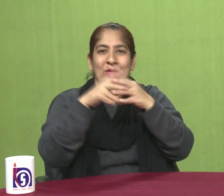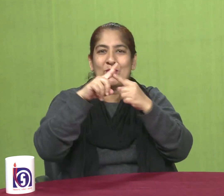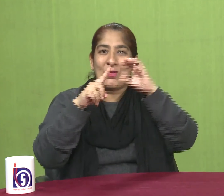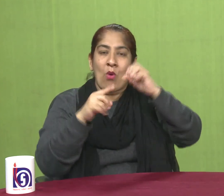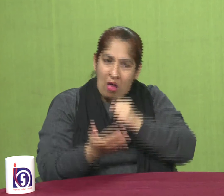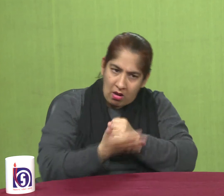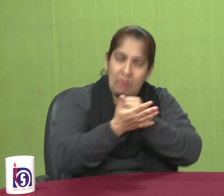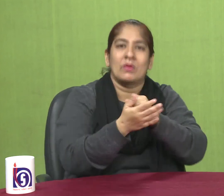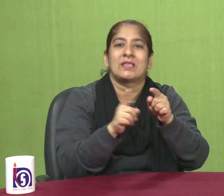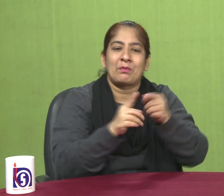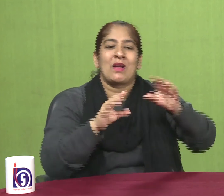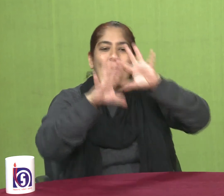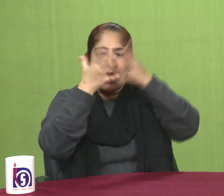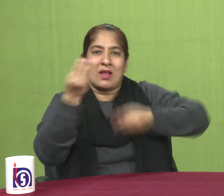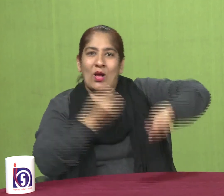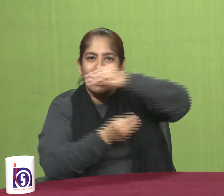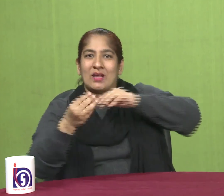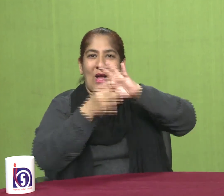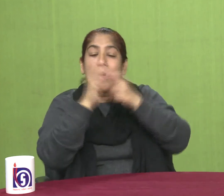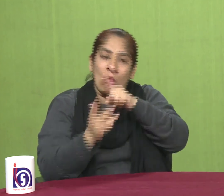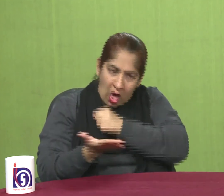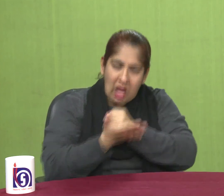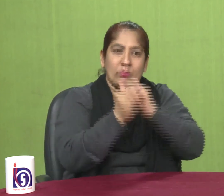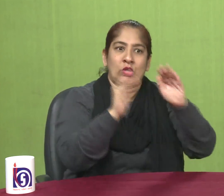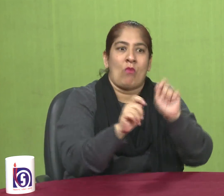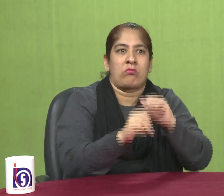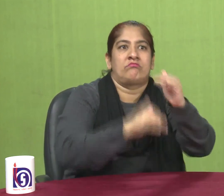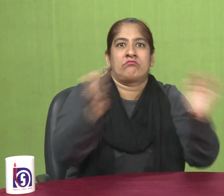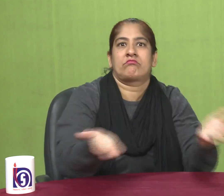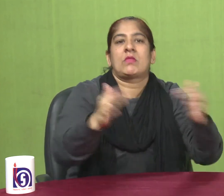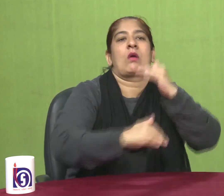and support them. WTO looks after them.